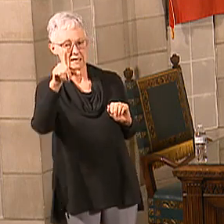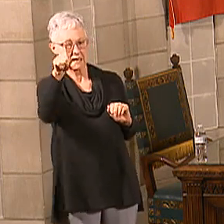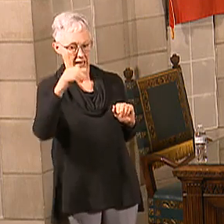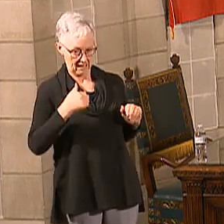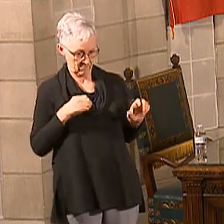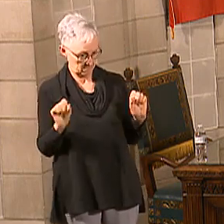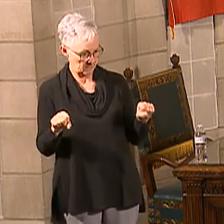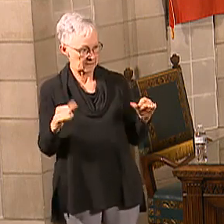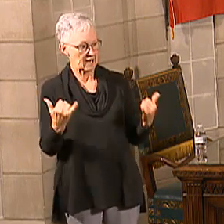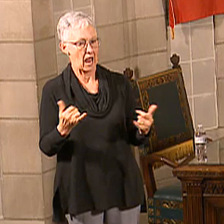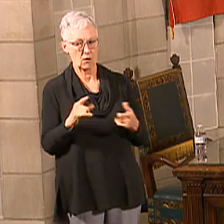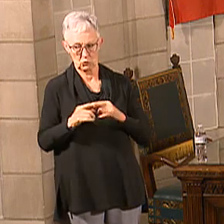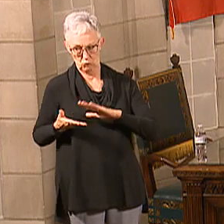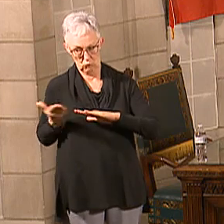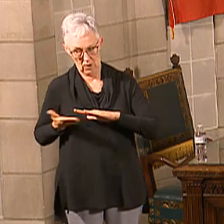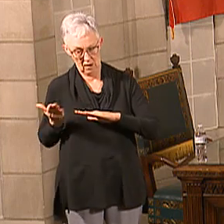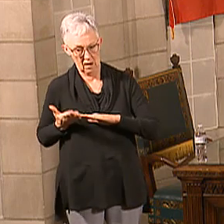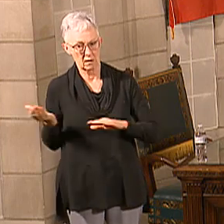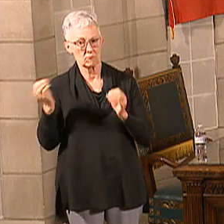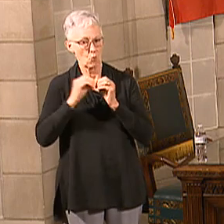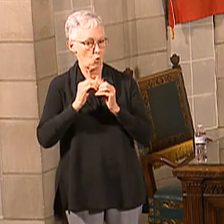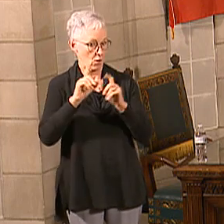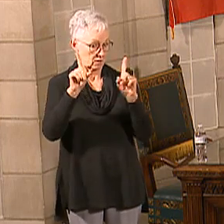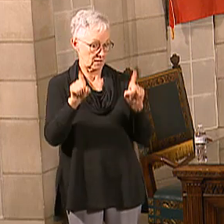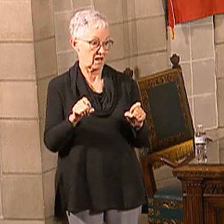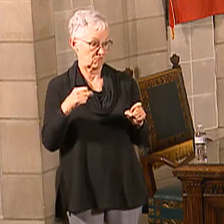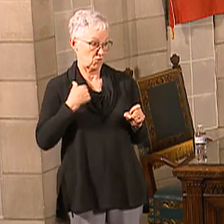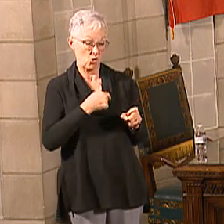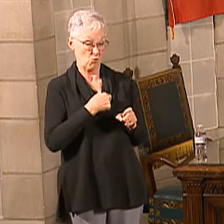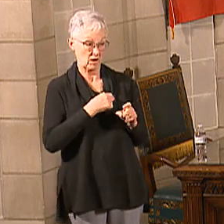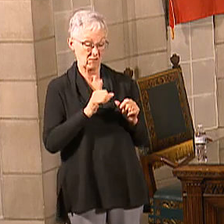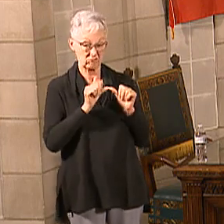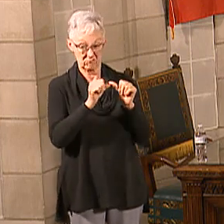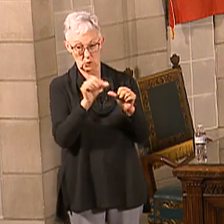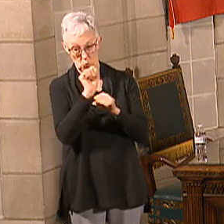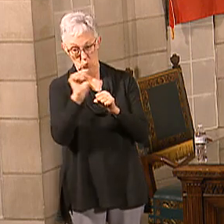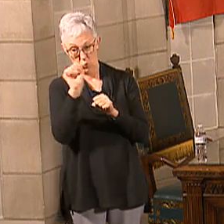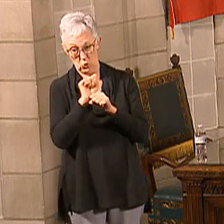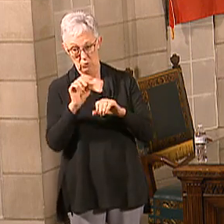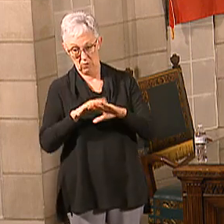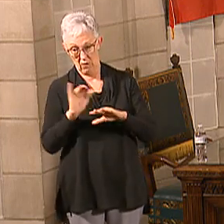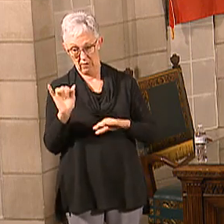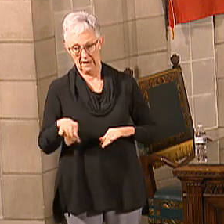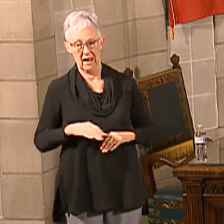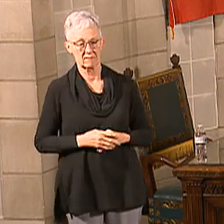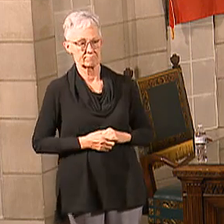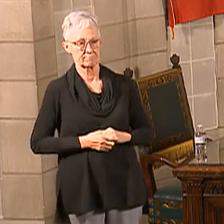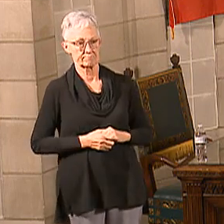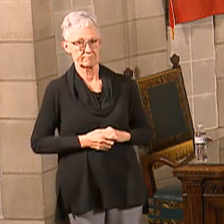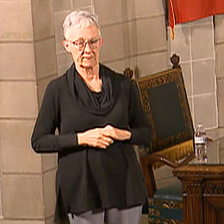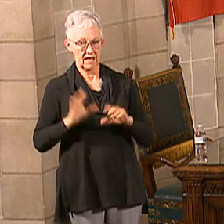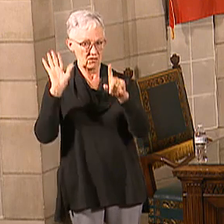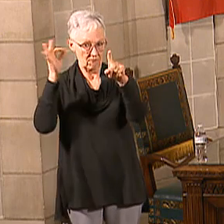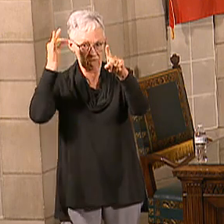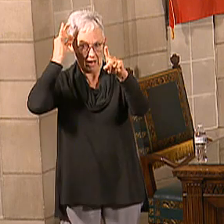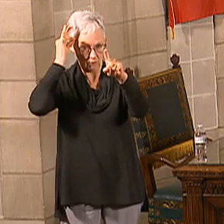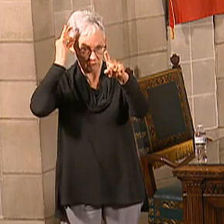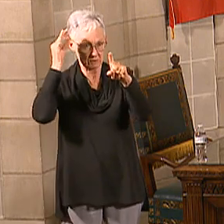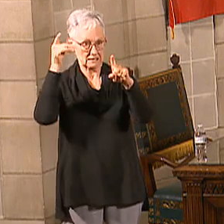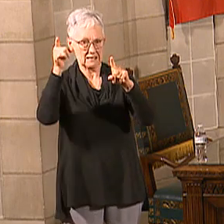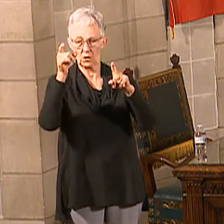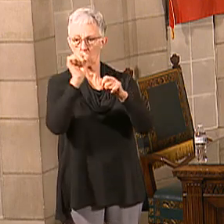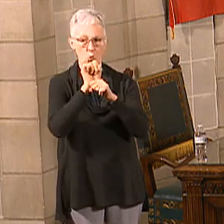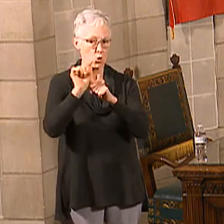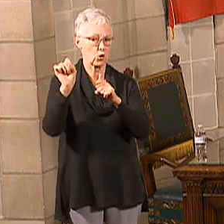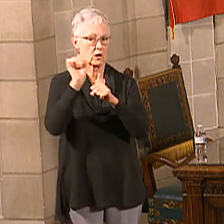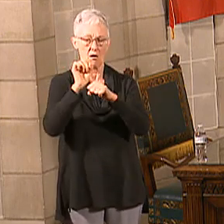working to continue to expand that testing. I know the federal government is also working on getting more tests out. We are working